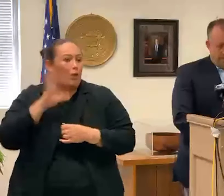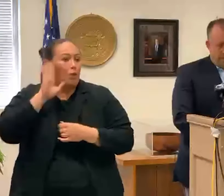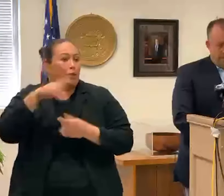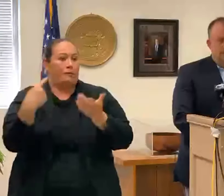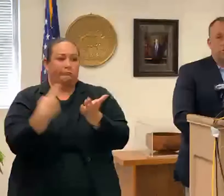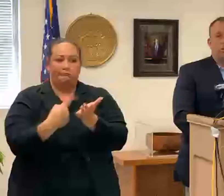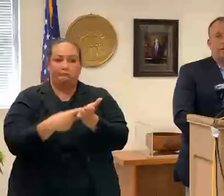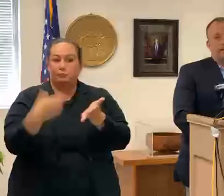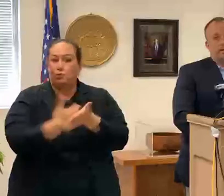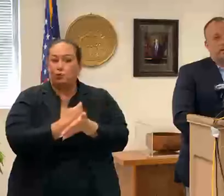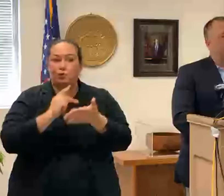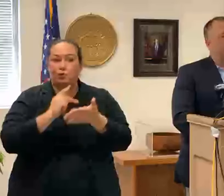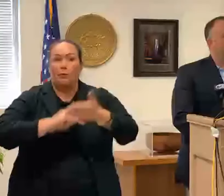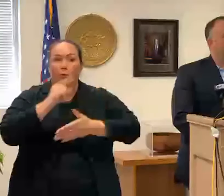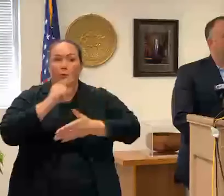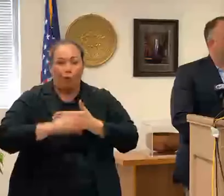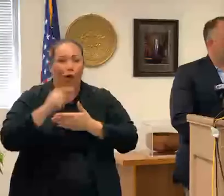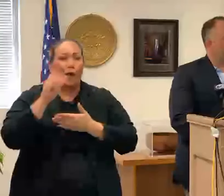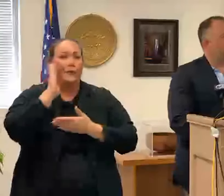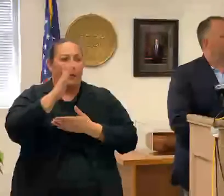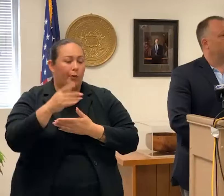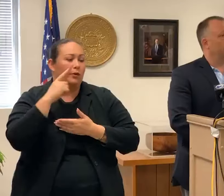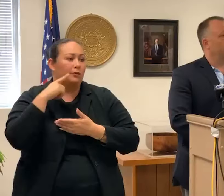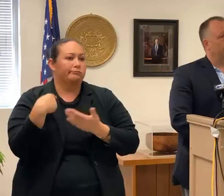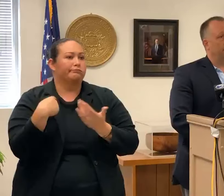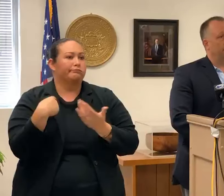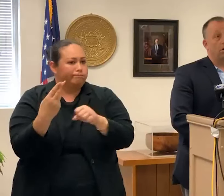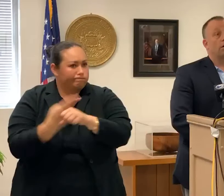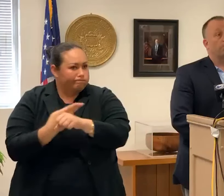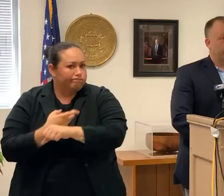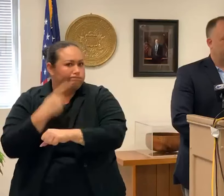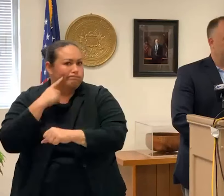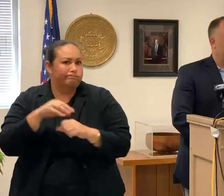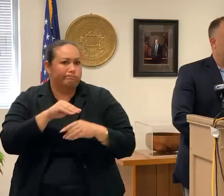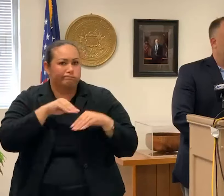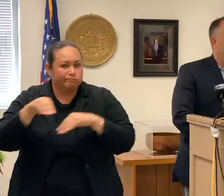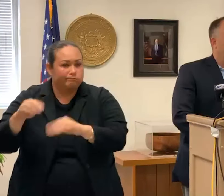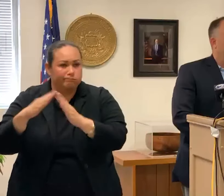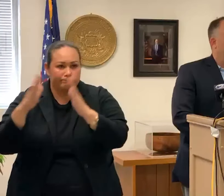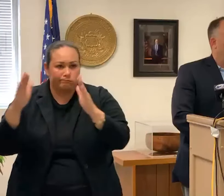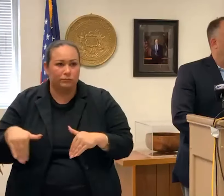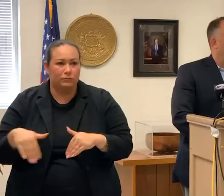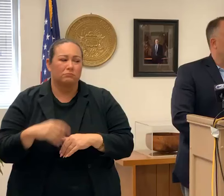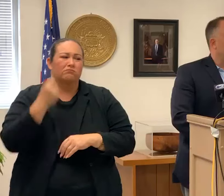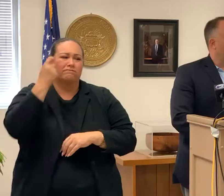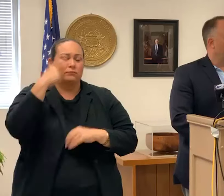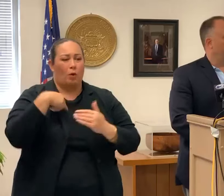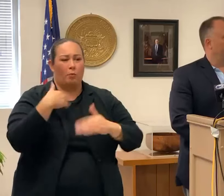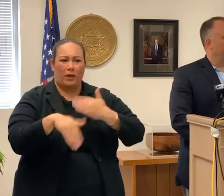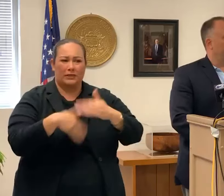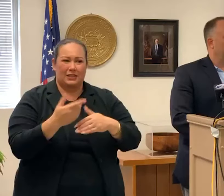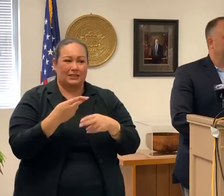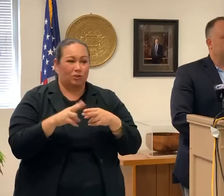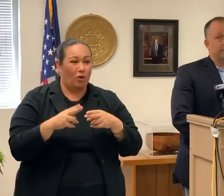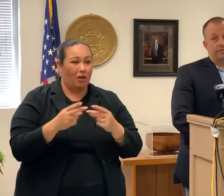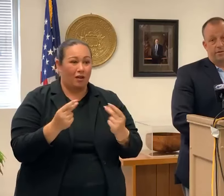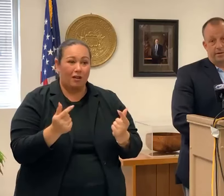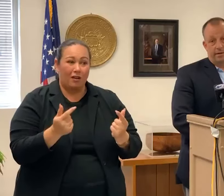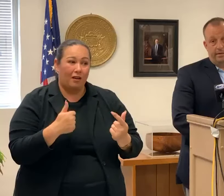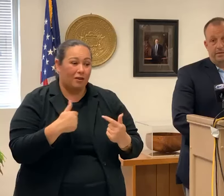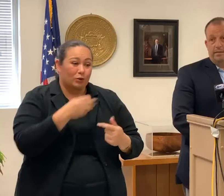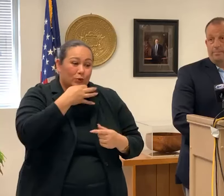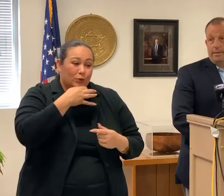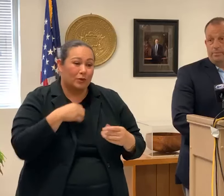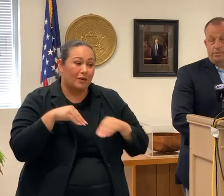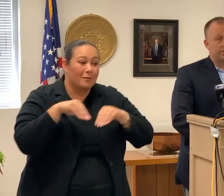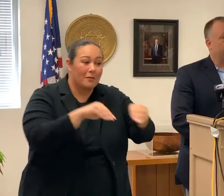sharing. So we're making a lot of progress, but it is going to be a very long process. And what we want to share with people is we are here till the